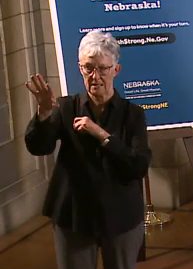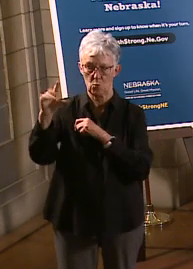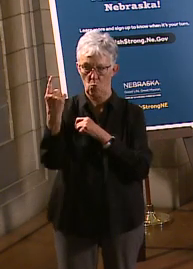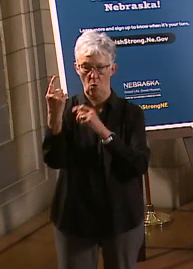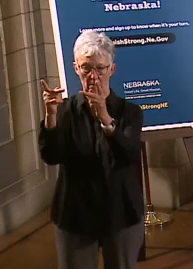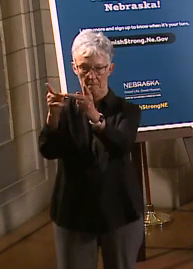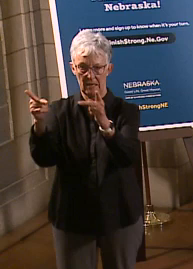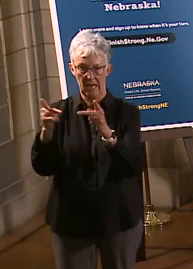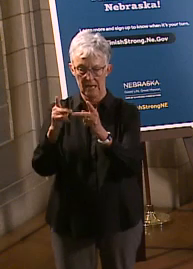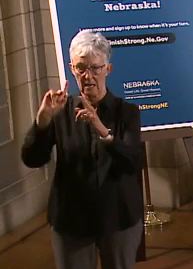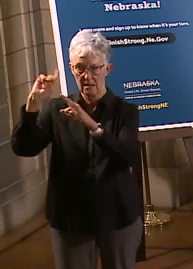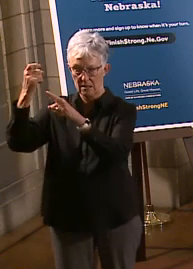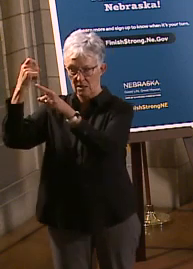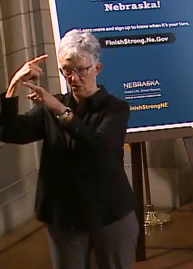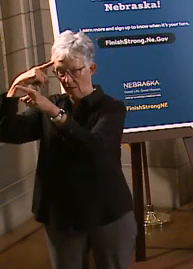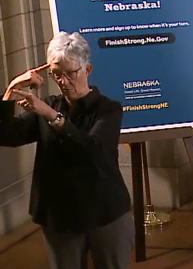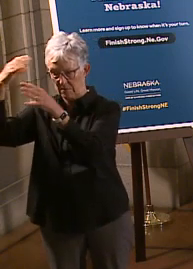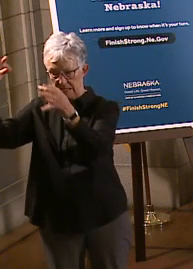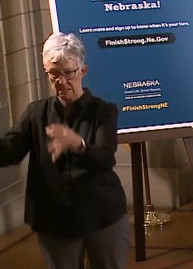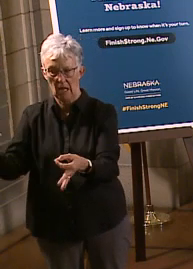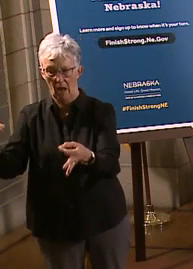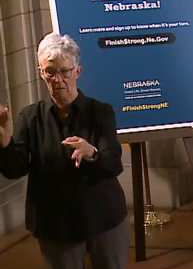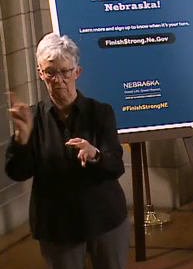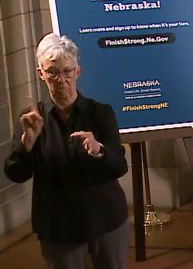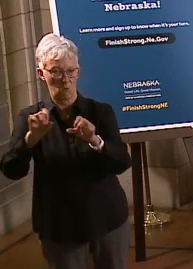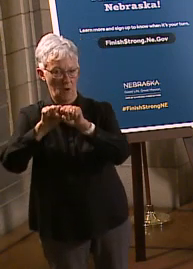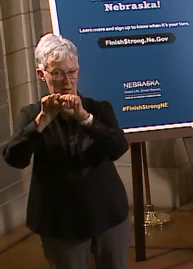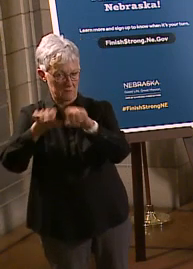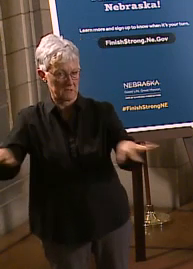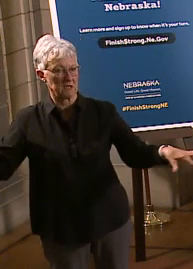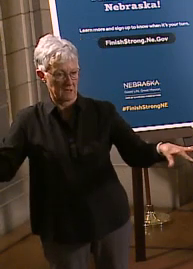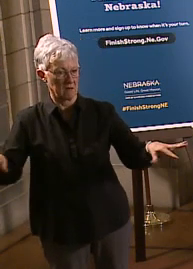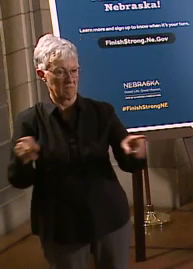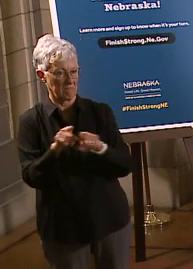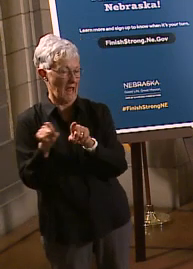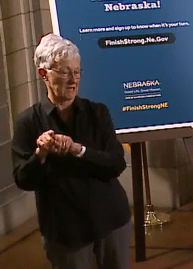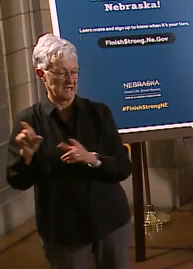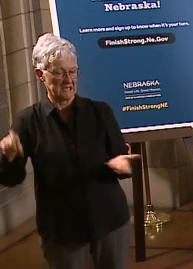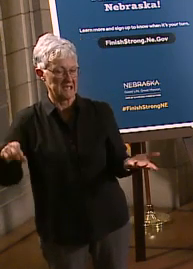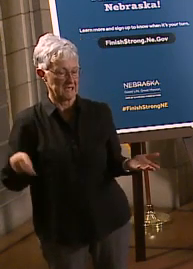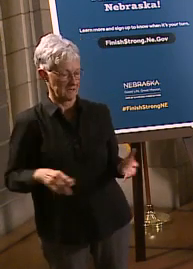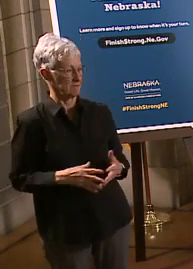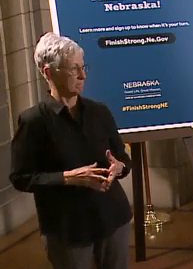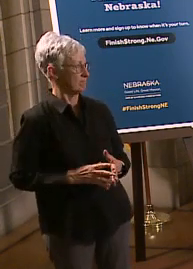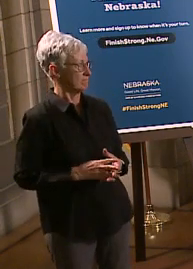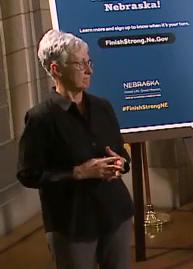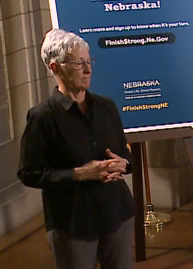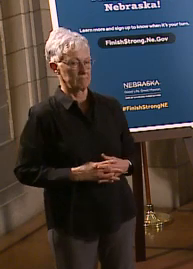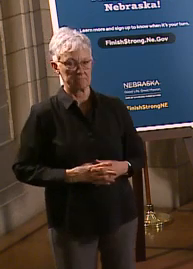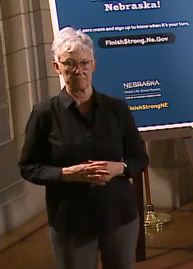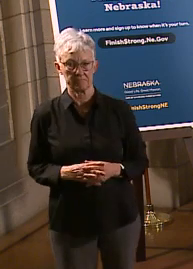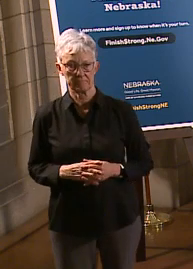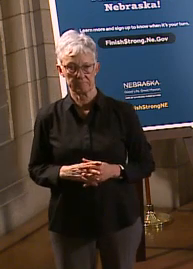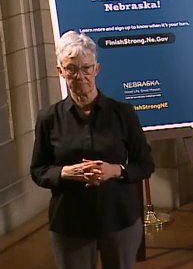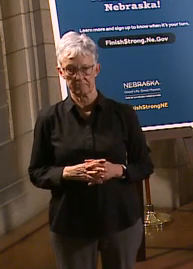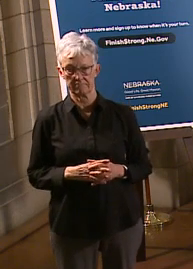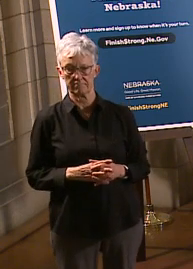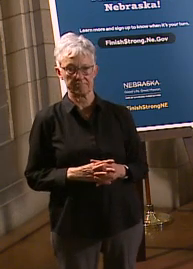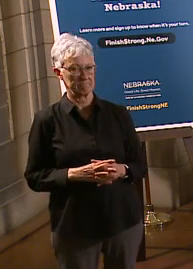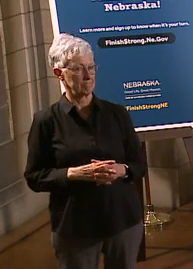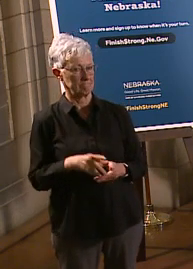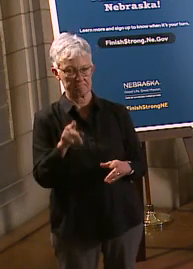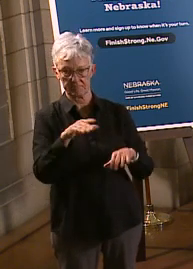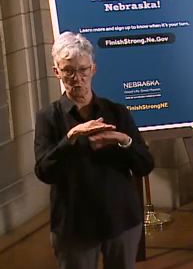the government allocates them across the country as required. All right, great. Do we have any other questions for Tom